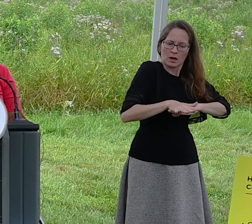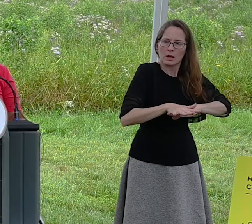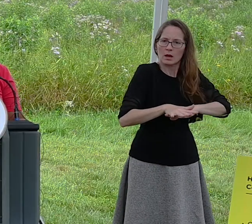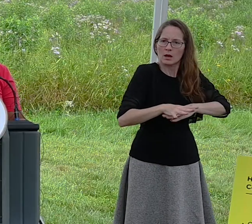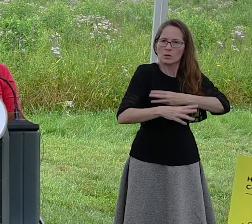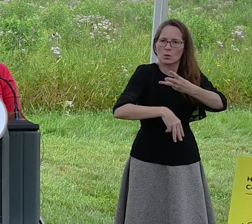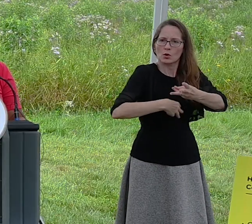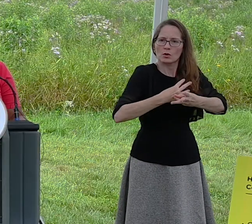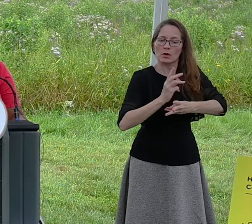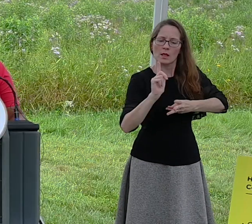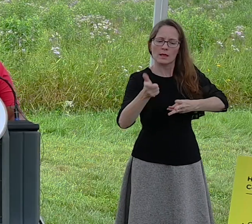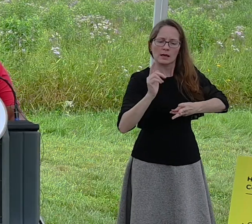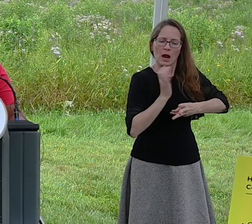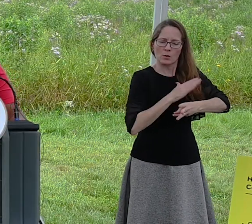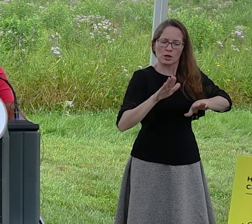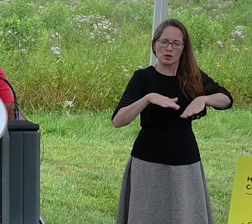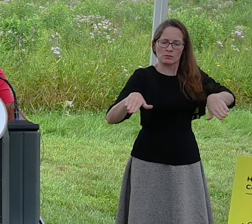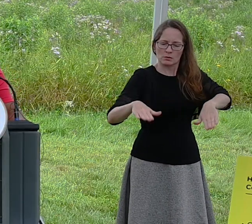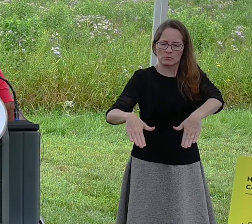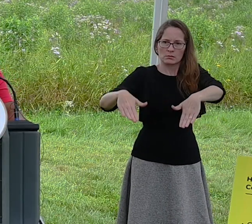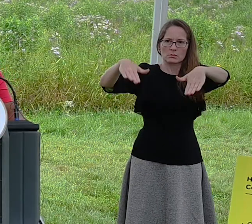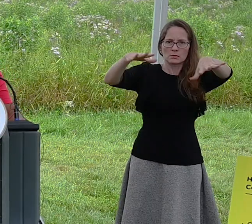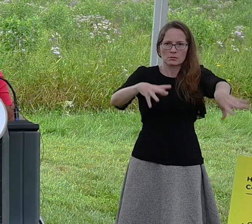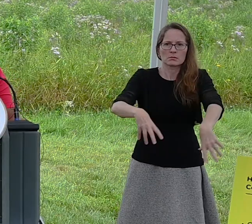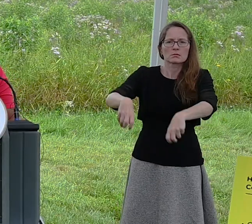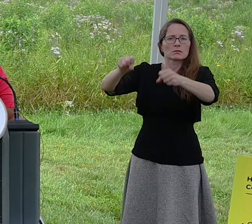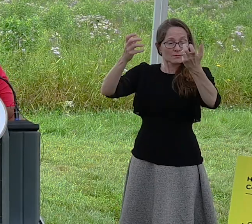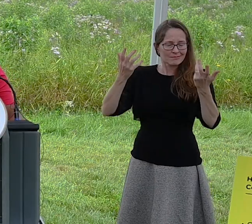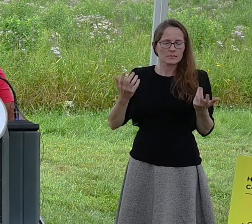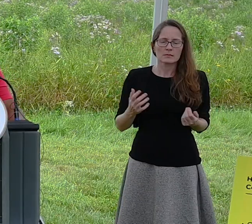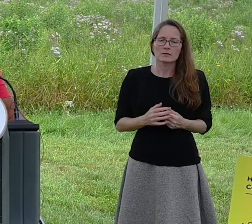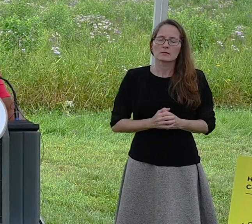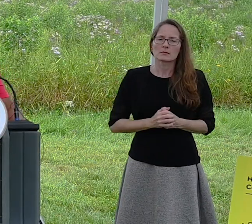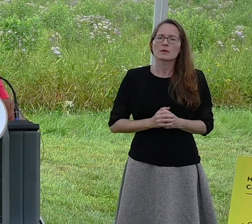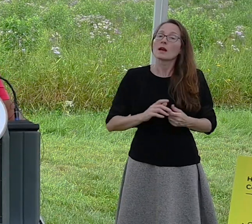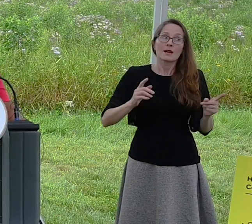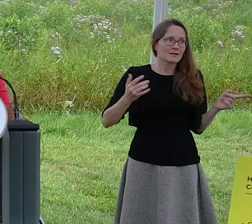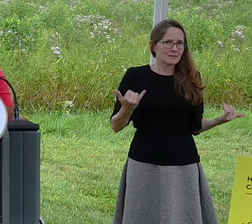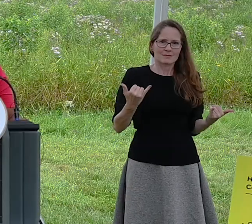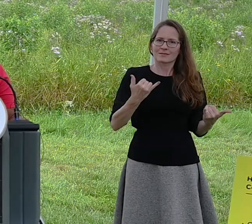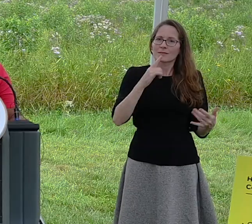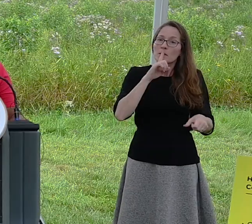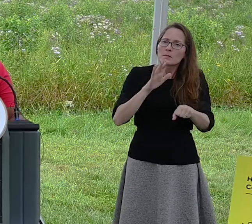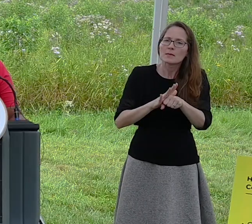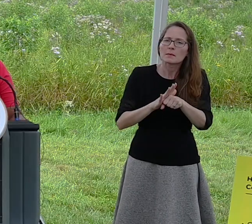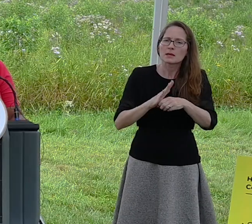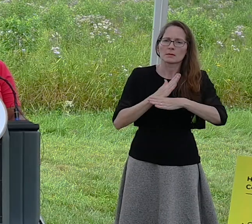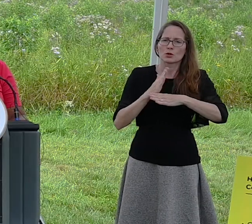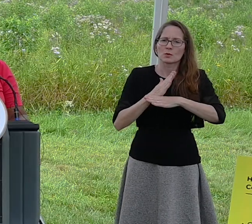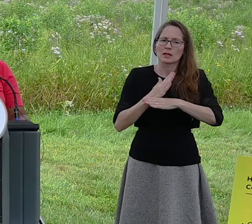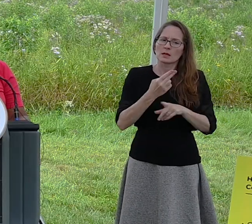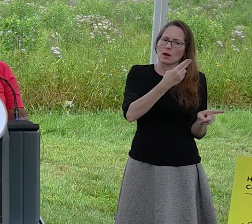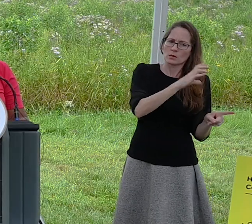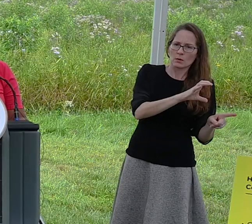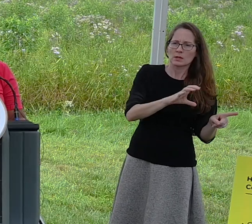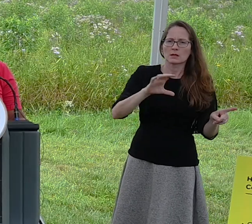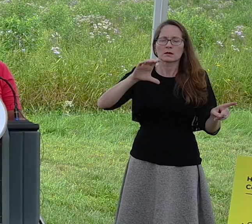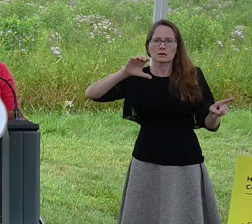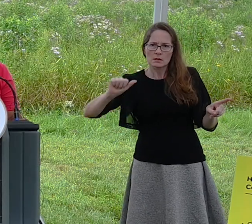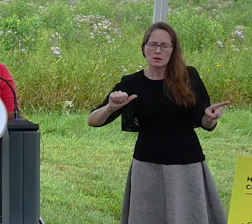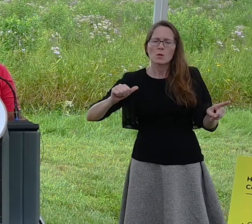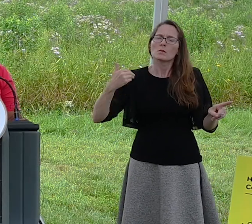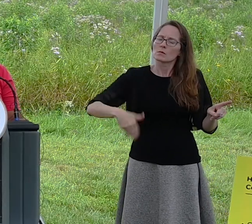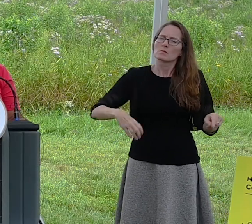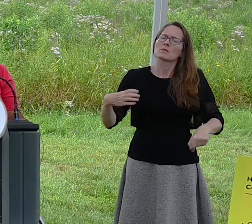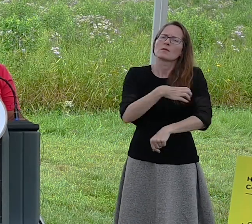inherit. This partnership between Howard County government and the Columbia Association is a powerful reminder that protecting